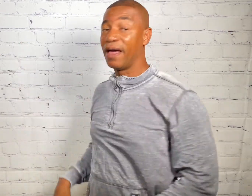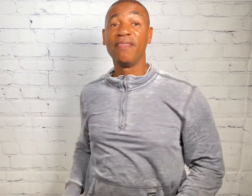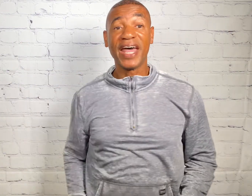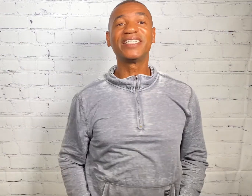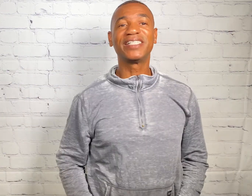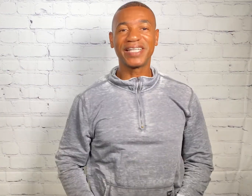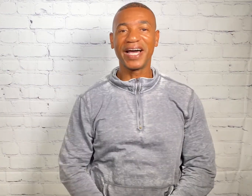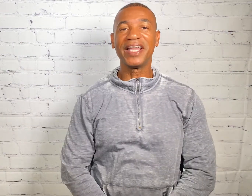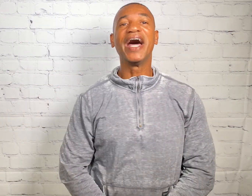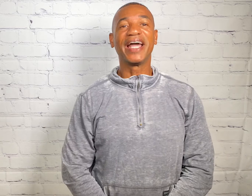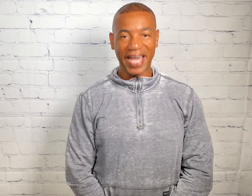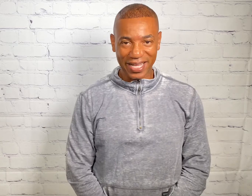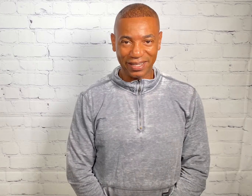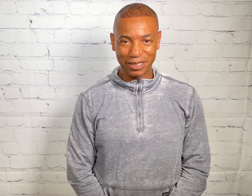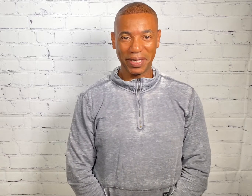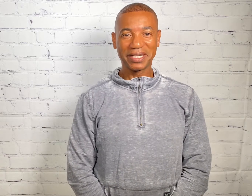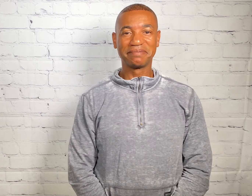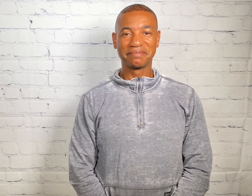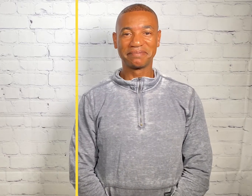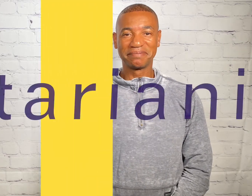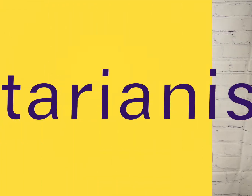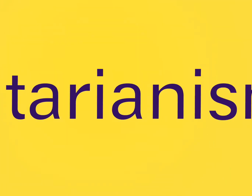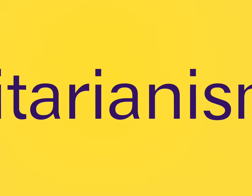That is the sign cataclysmic.